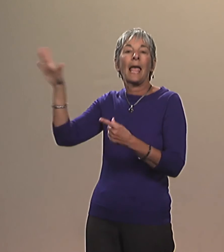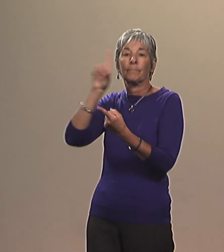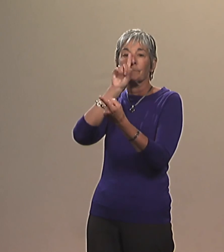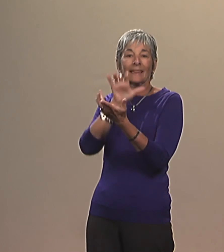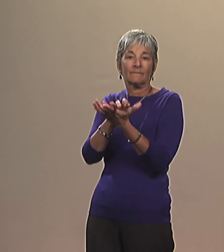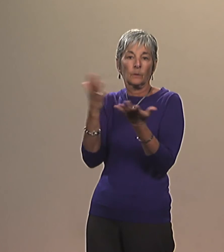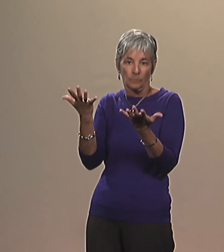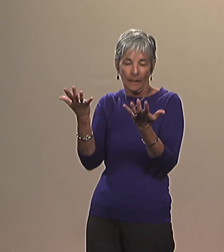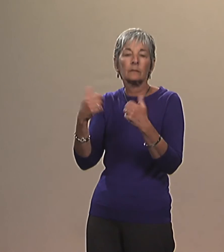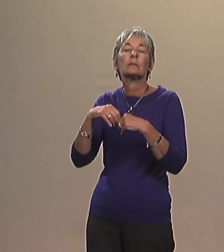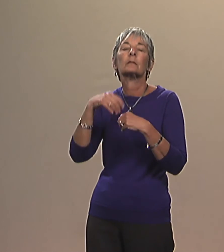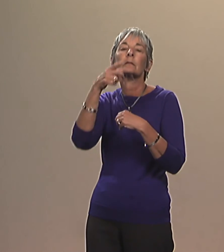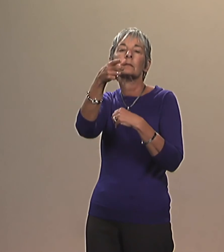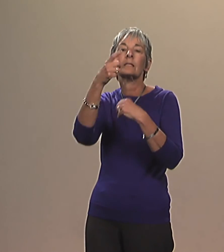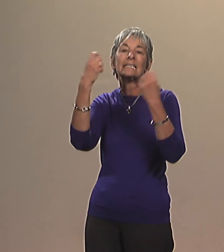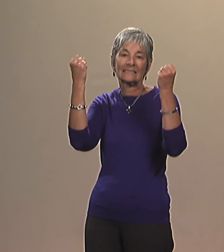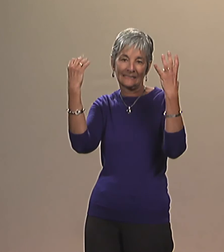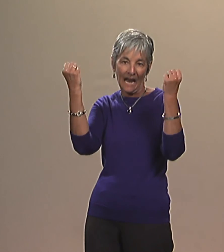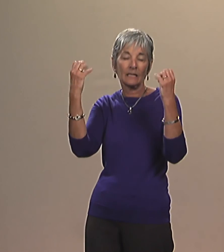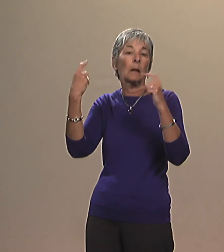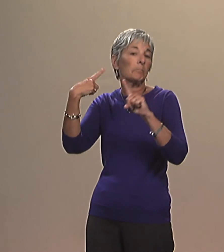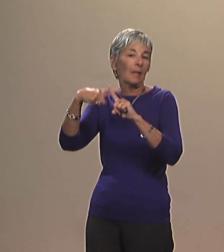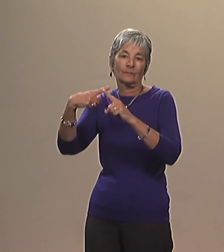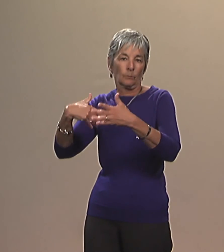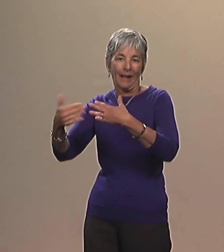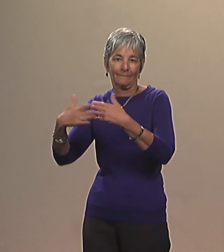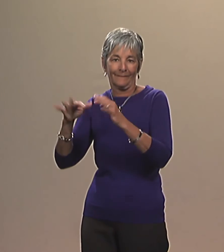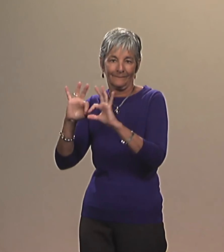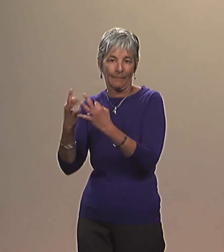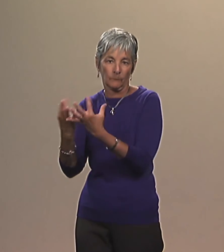They believe in using signing as well as whatever else the family wants.